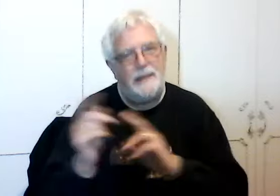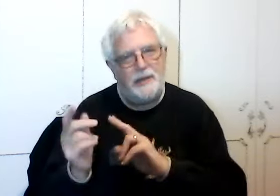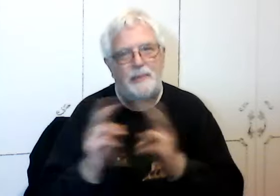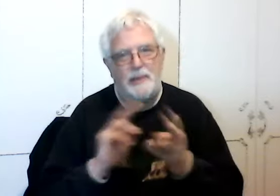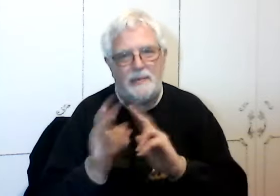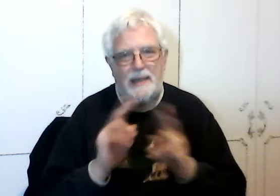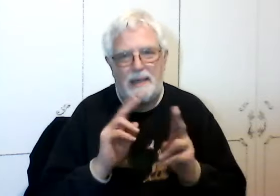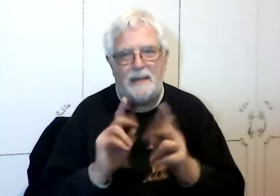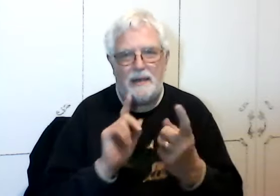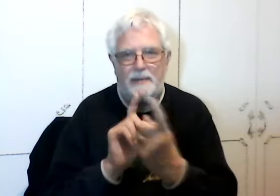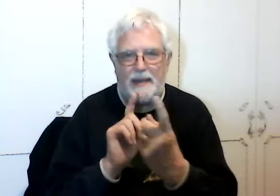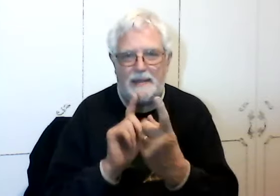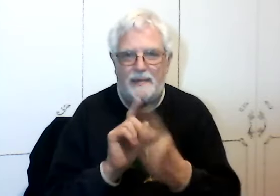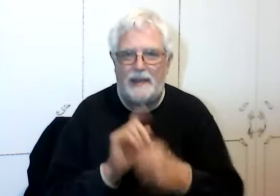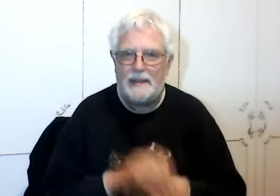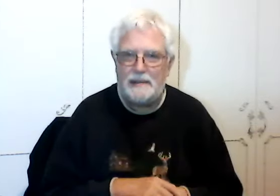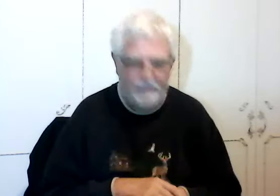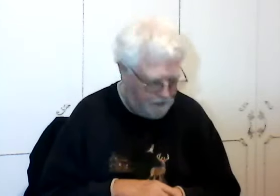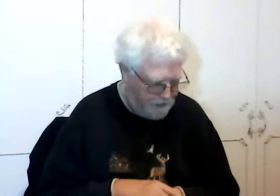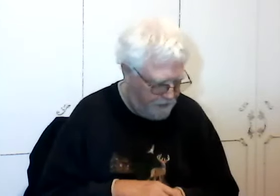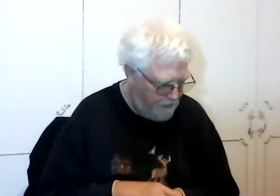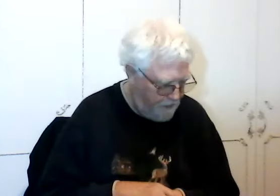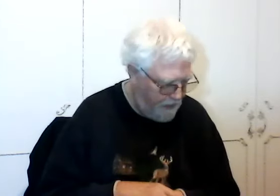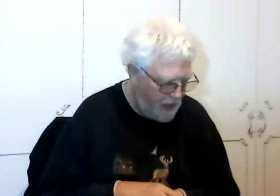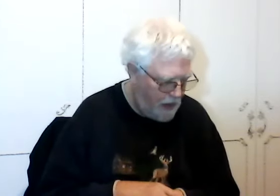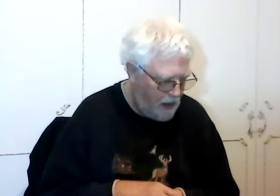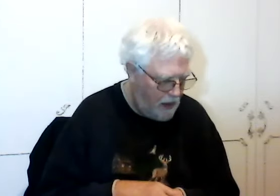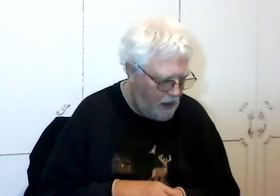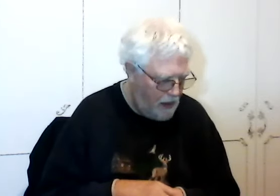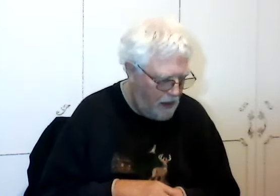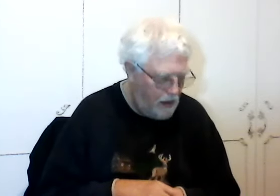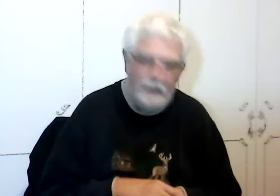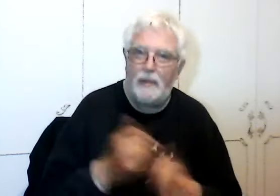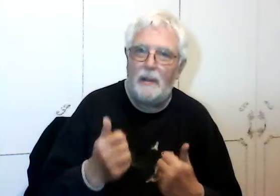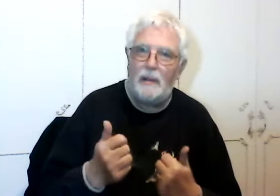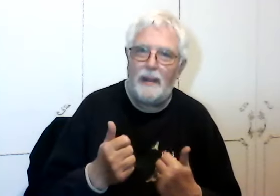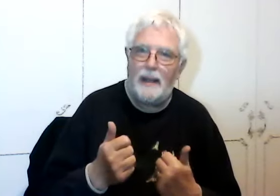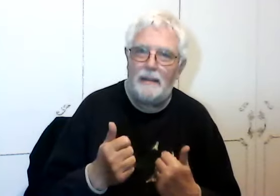Interpreters obviously are going to be face-to-face. Okay.